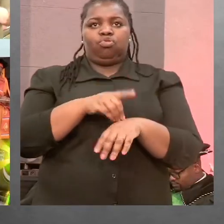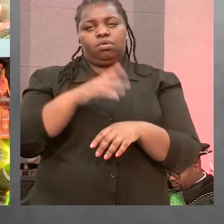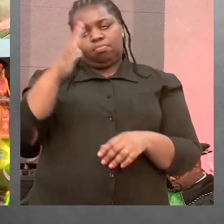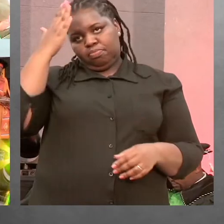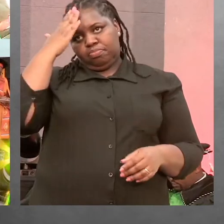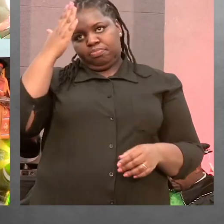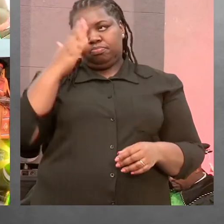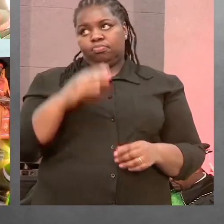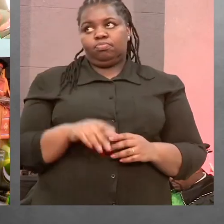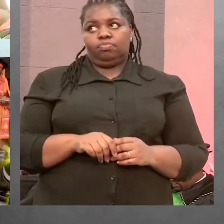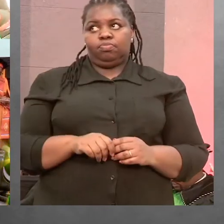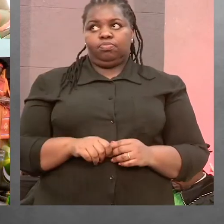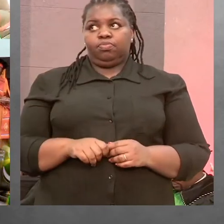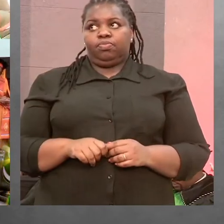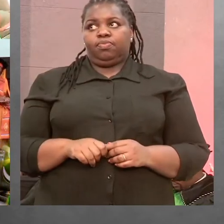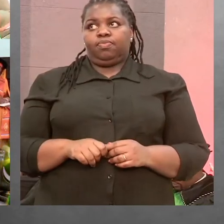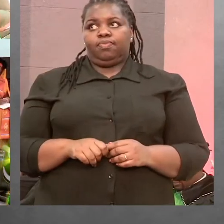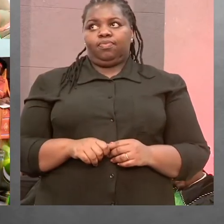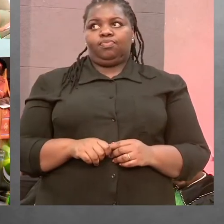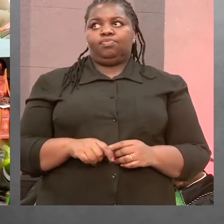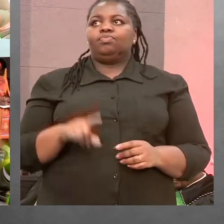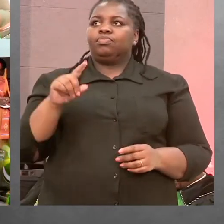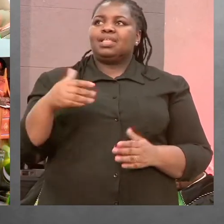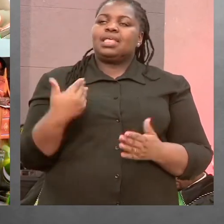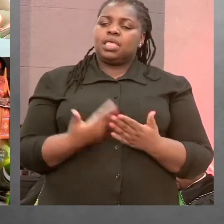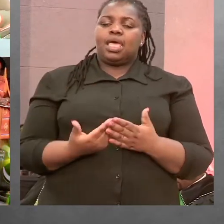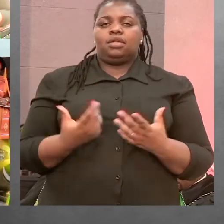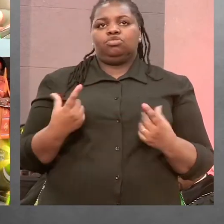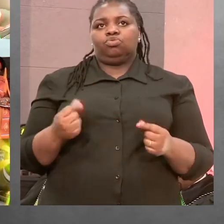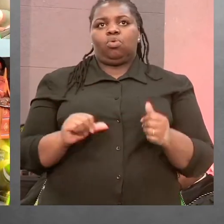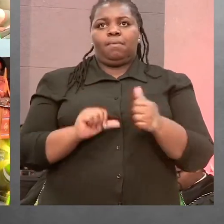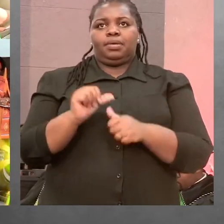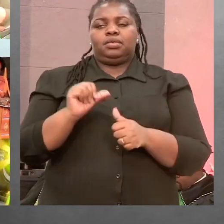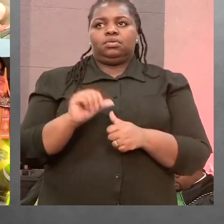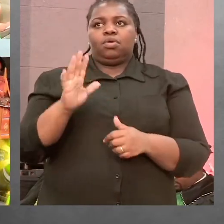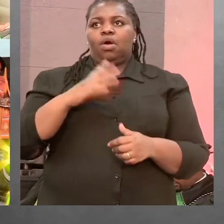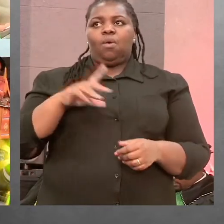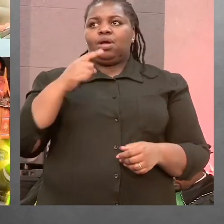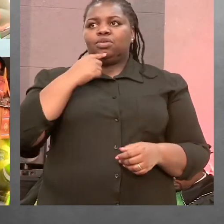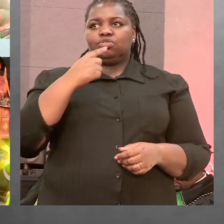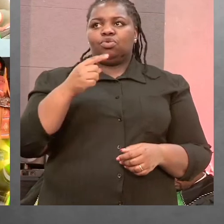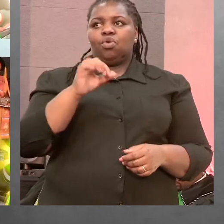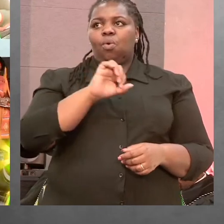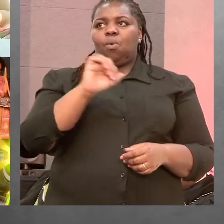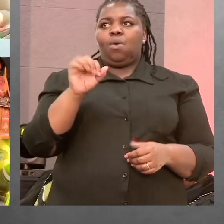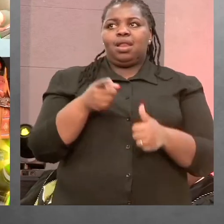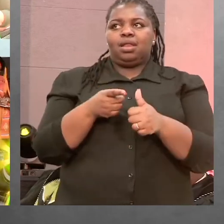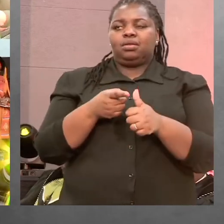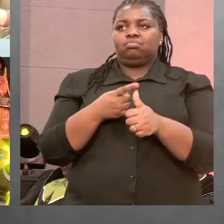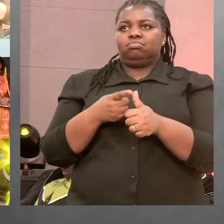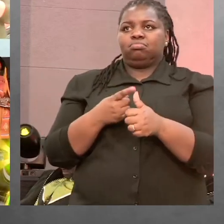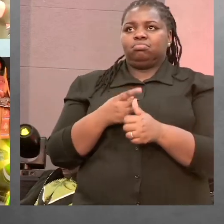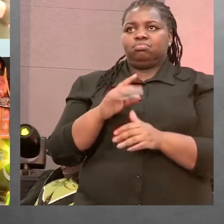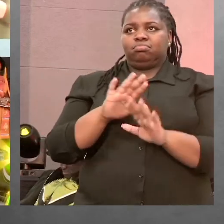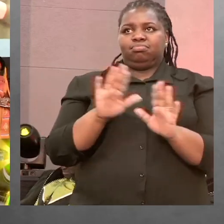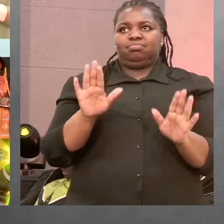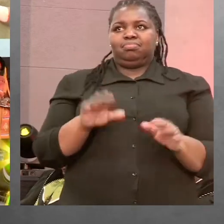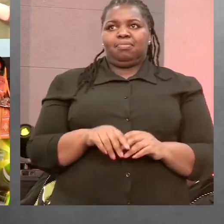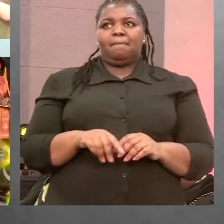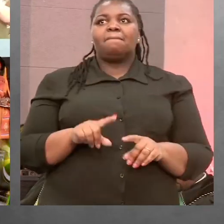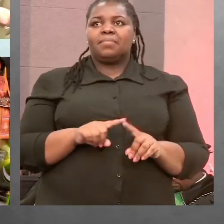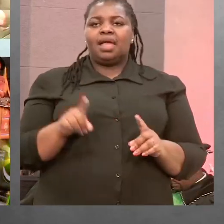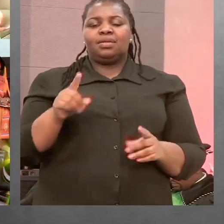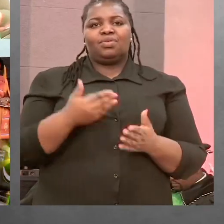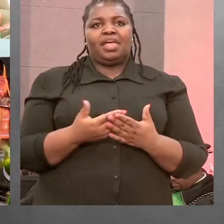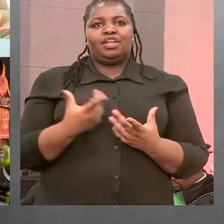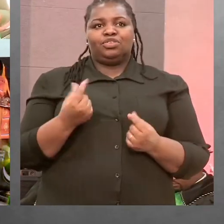throughputs. It can do better. I don't want to tell you what your stats are, but you can